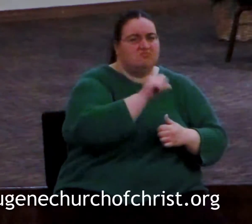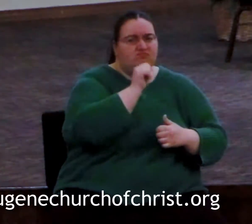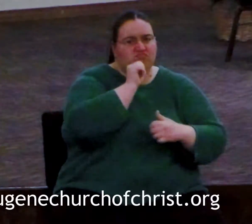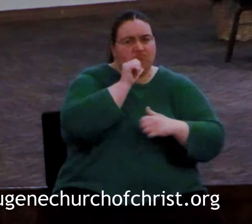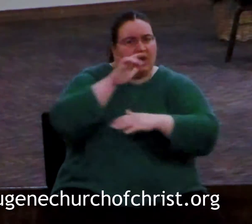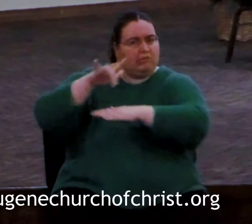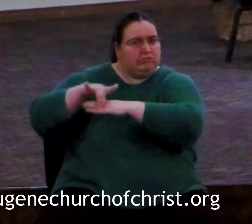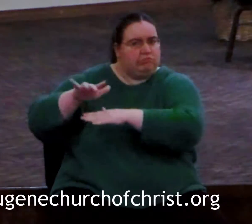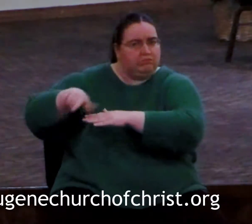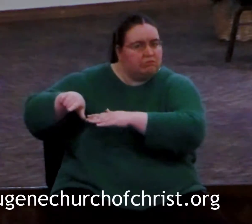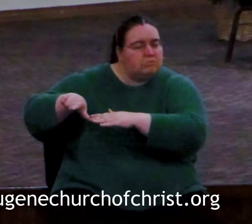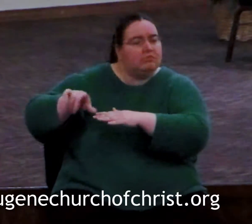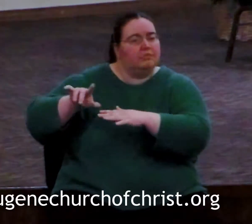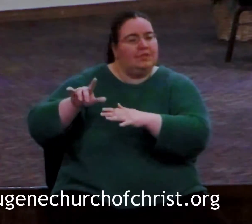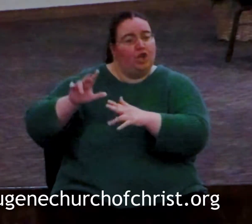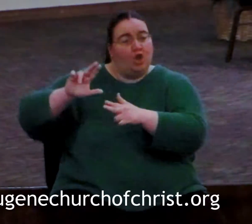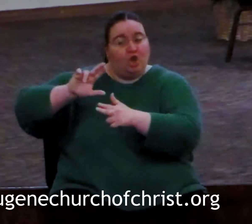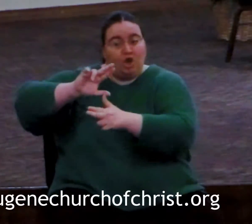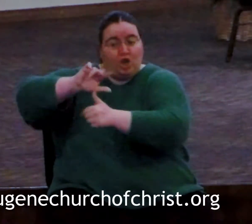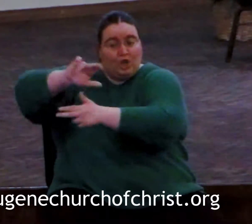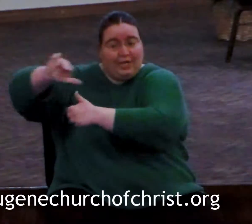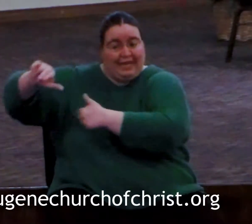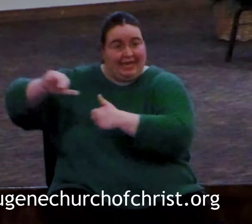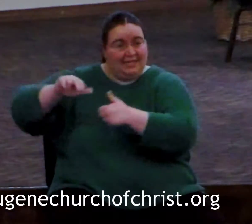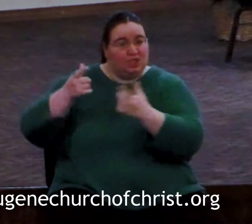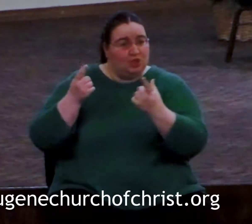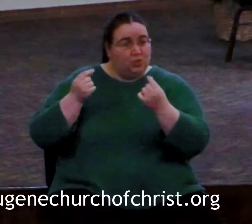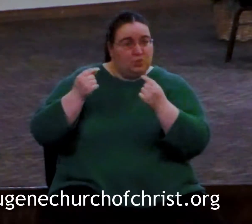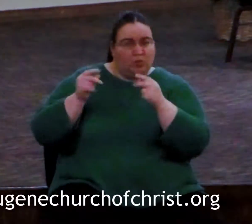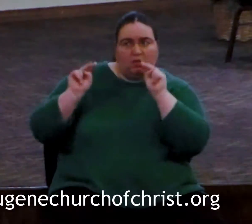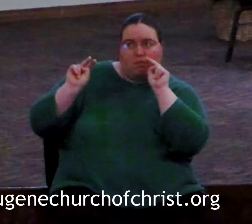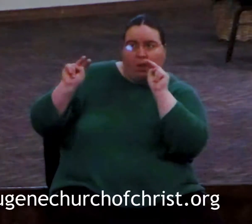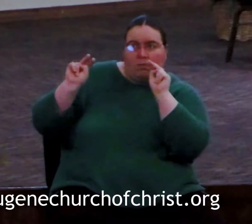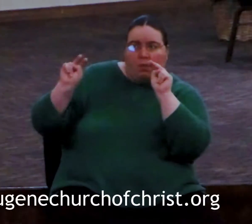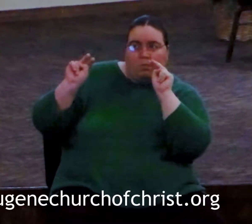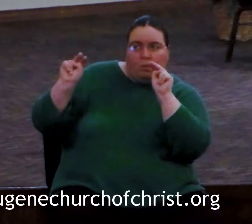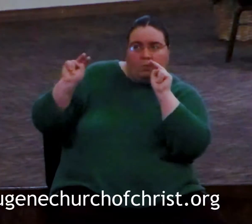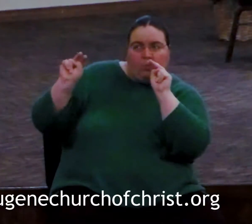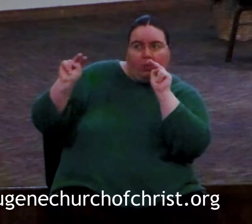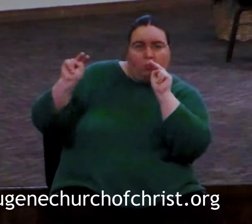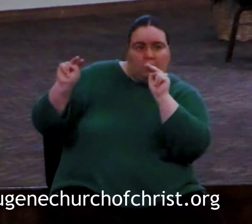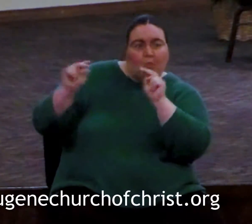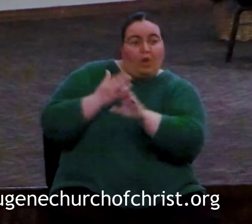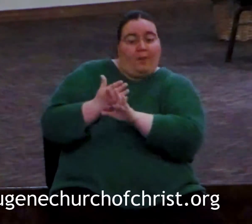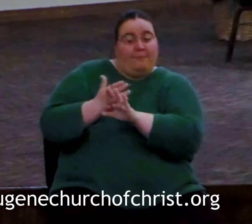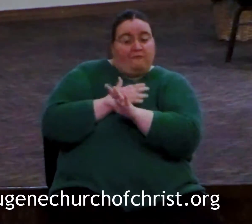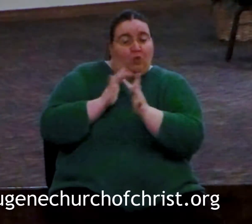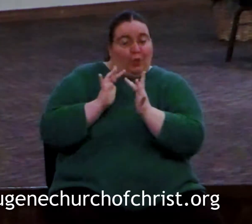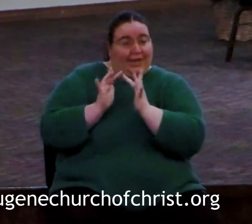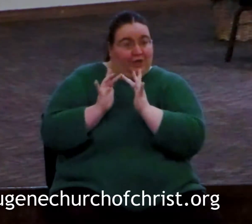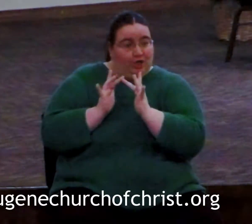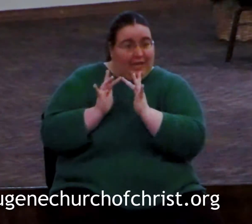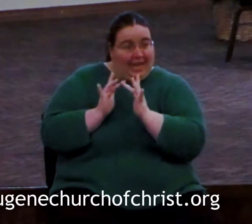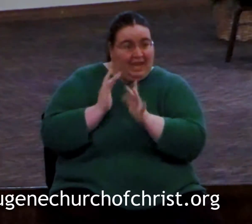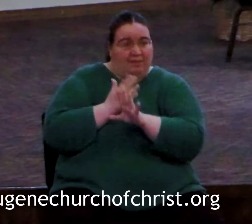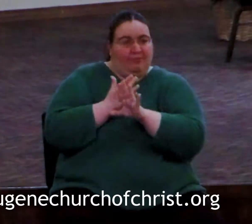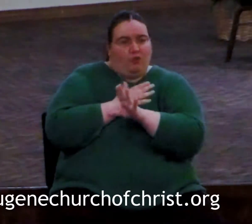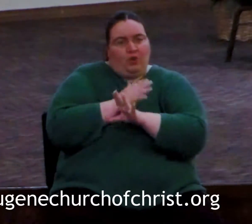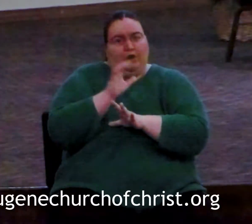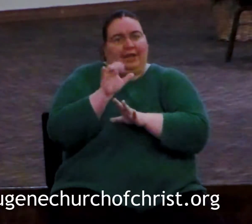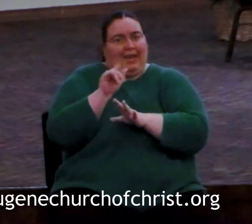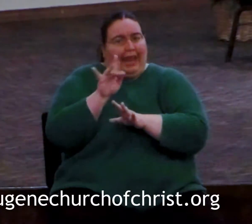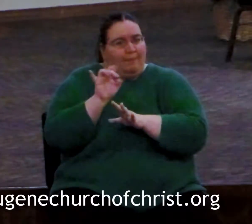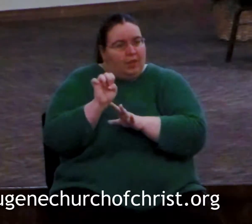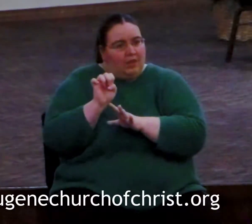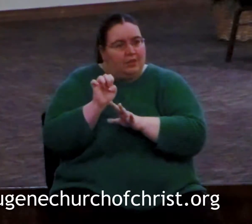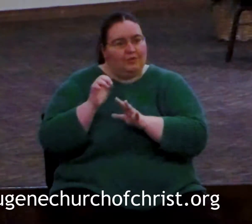there, hurricanes were something that you tracked. Now, before internet and before many cable stations and all that stuff,